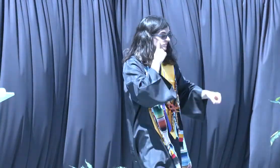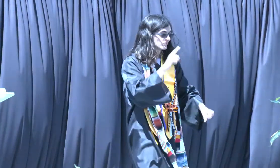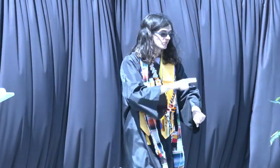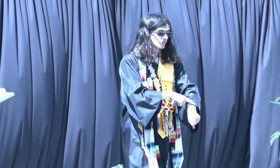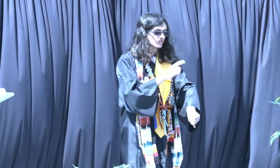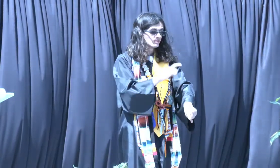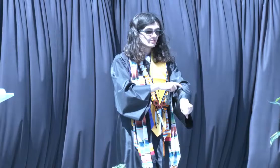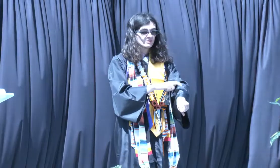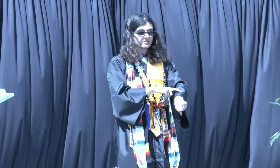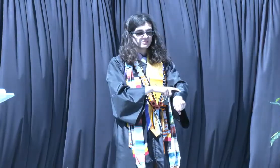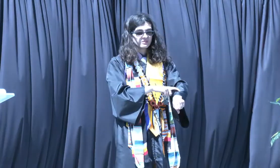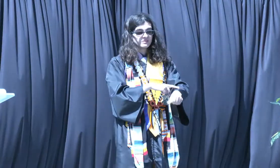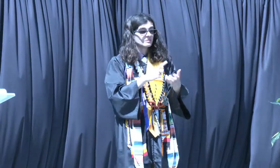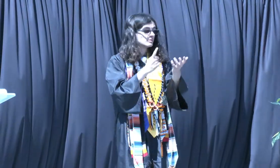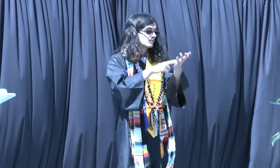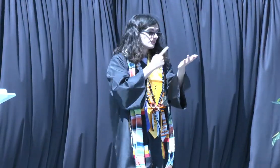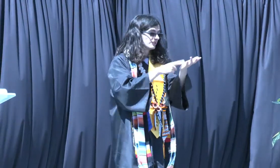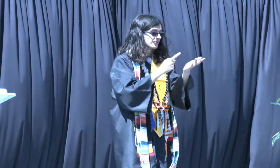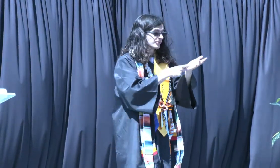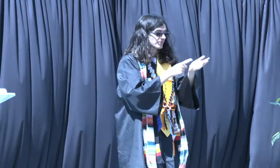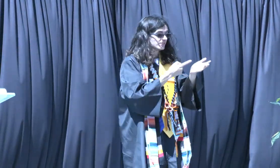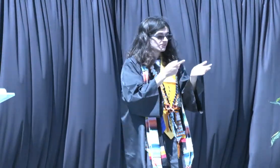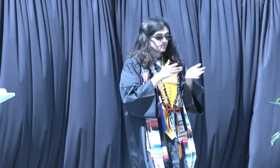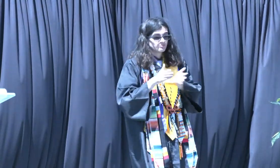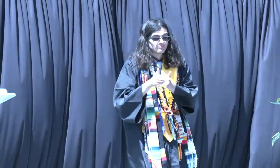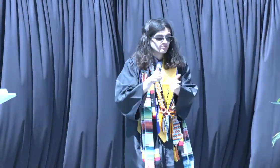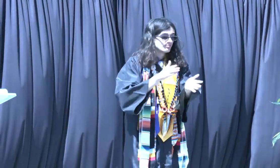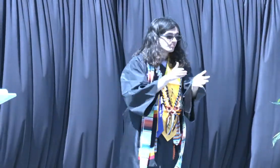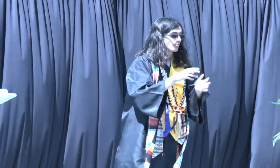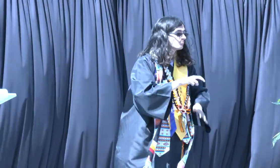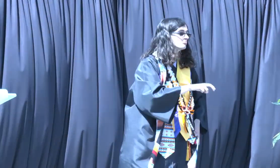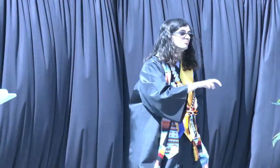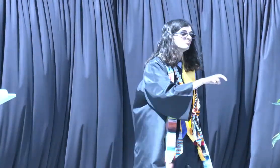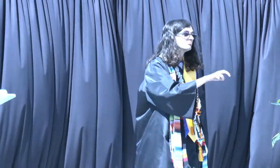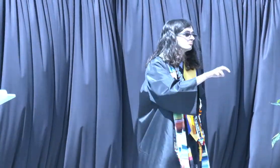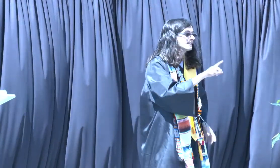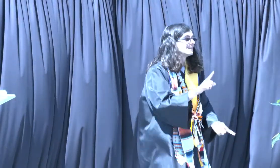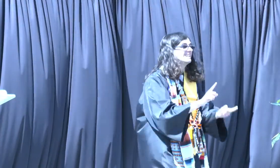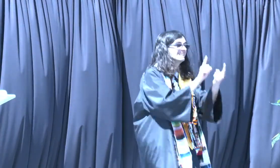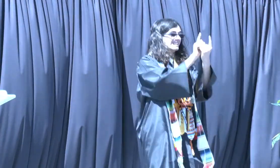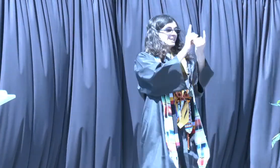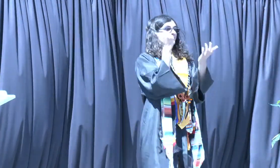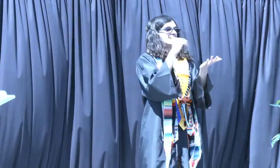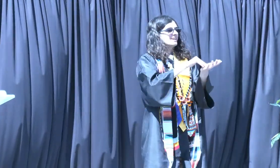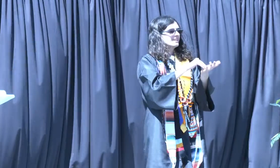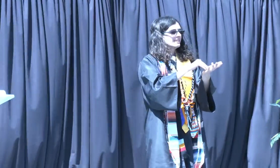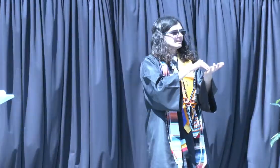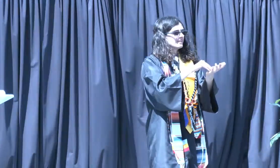We know that this may be the last time we see each other for a long time, but someday we will meet